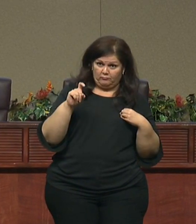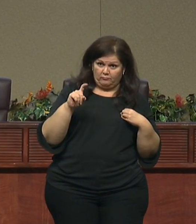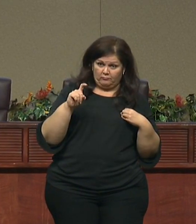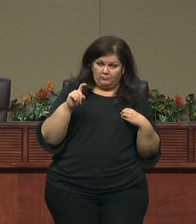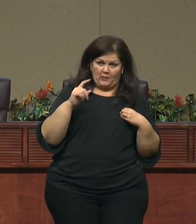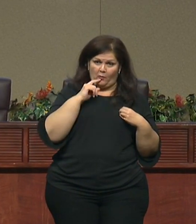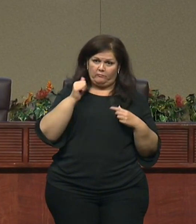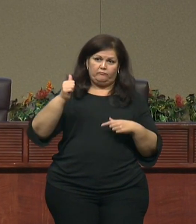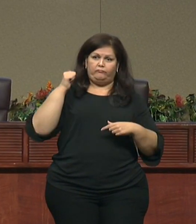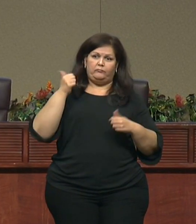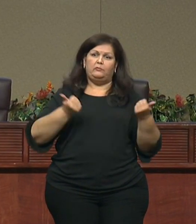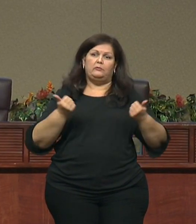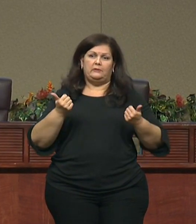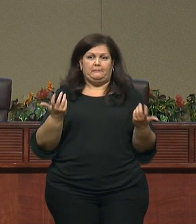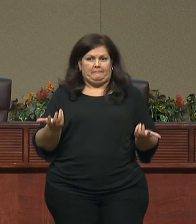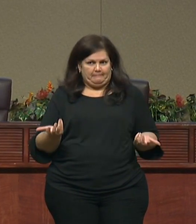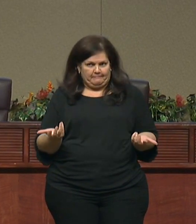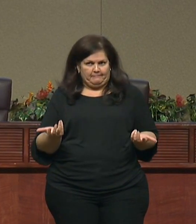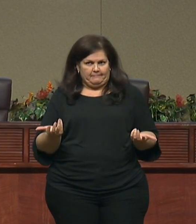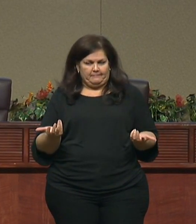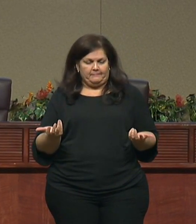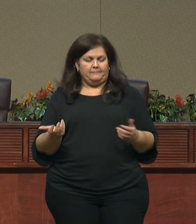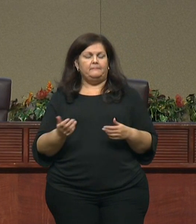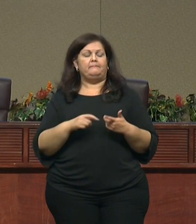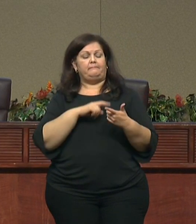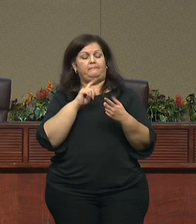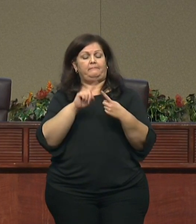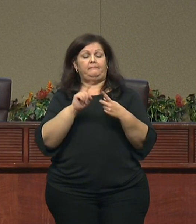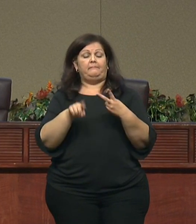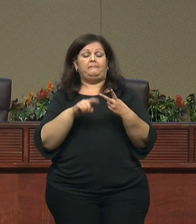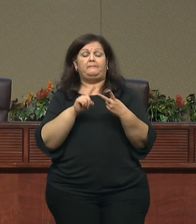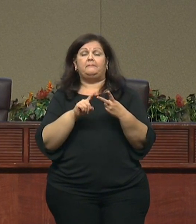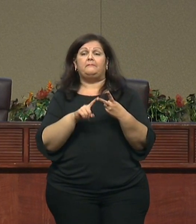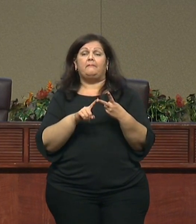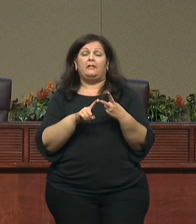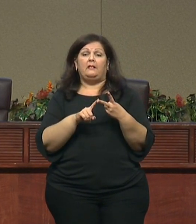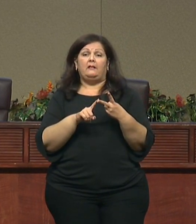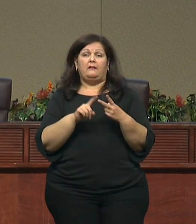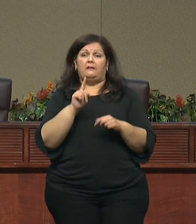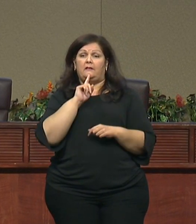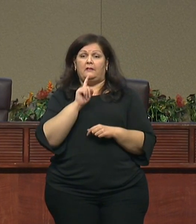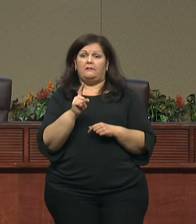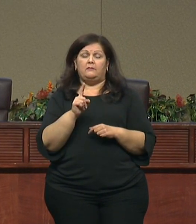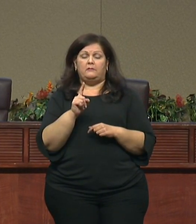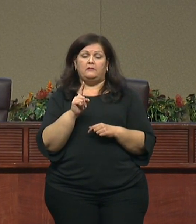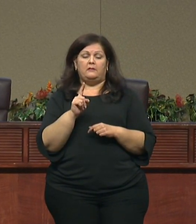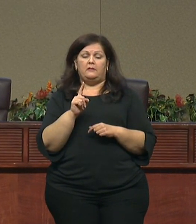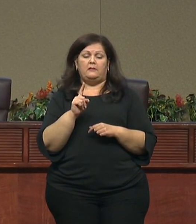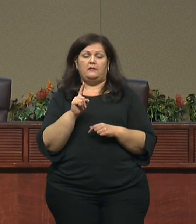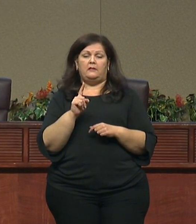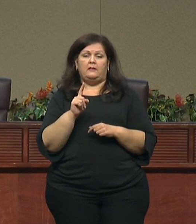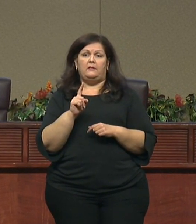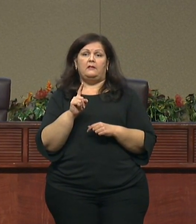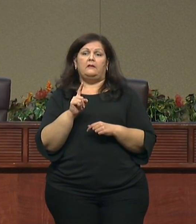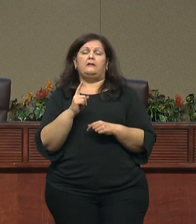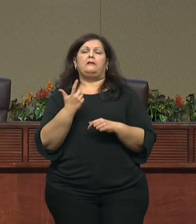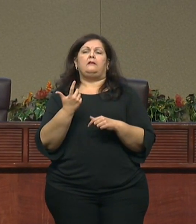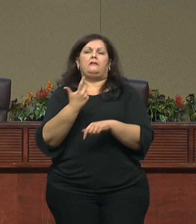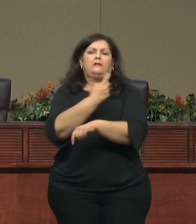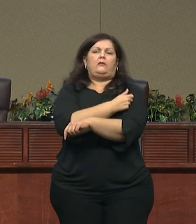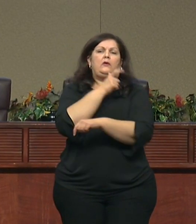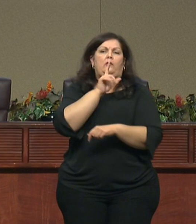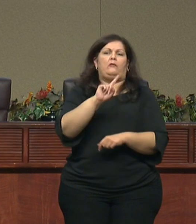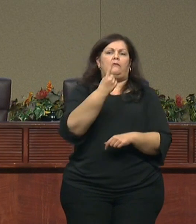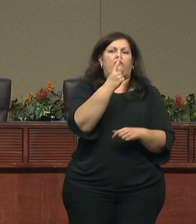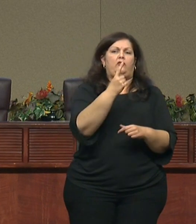vaccine? That's the first question. And the second is, I'm pretty sure there's some kind of priority would happen,